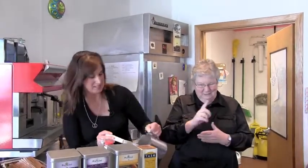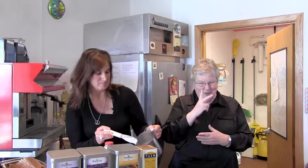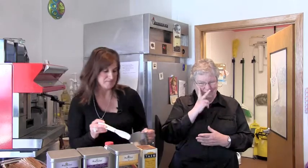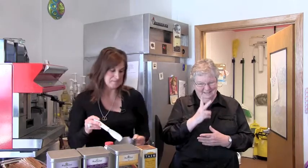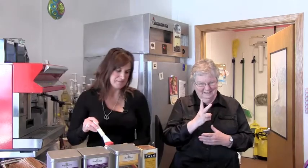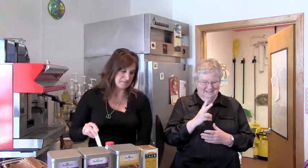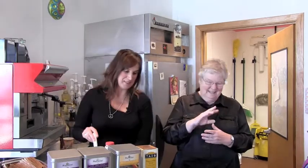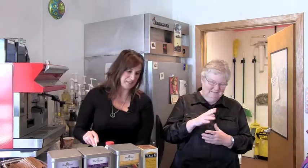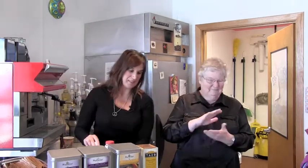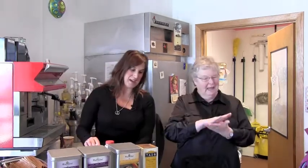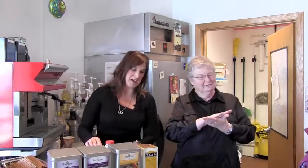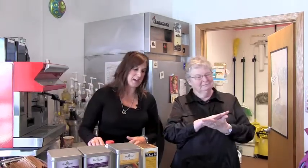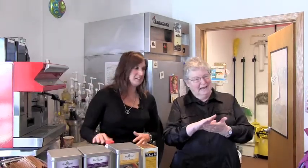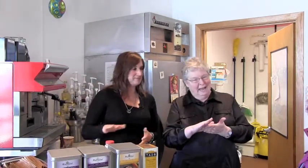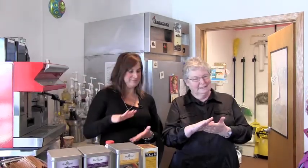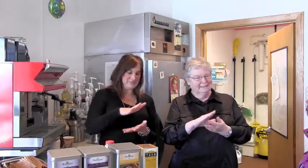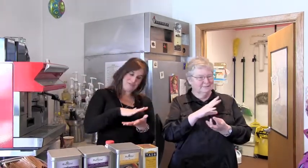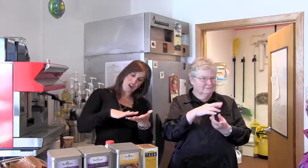nice